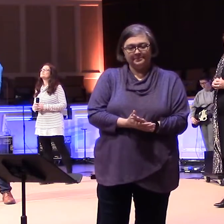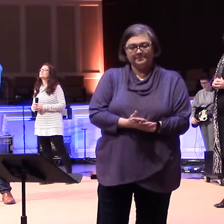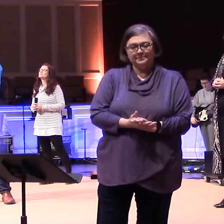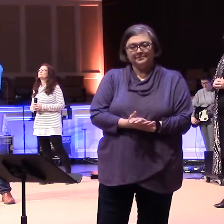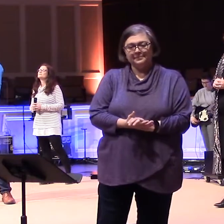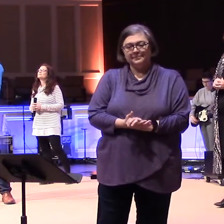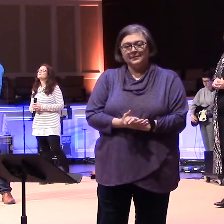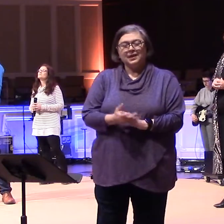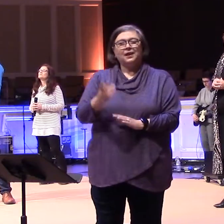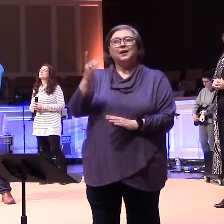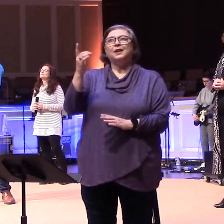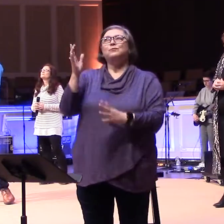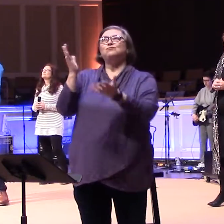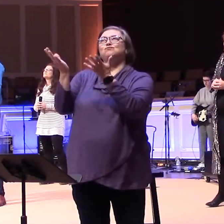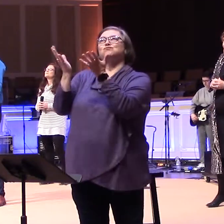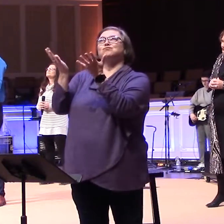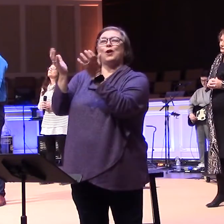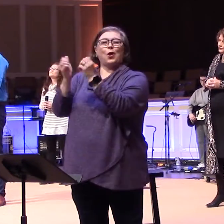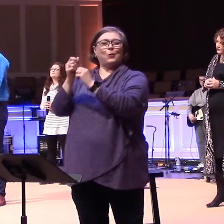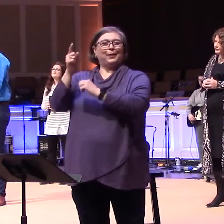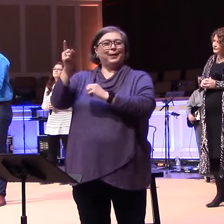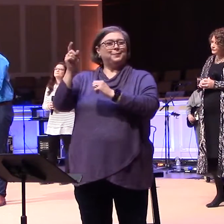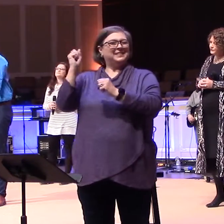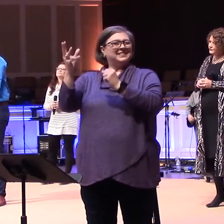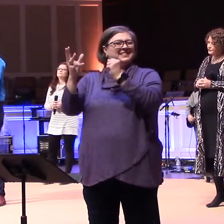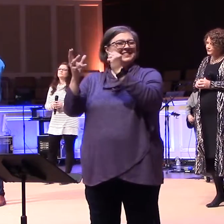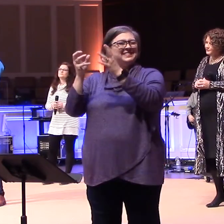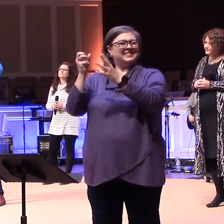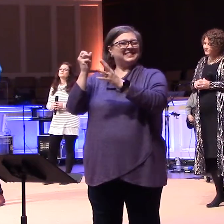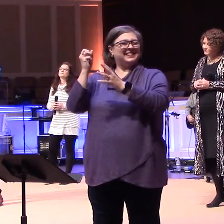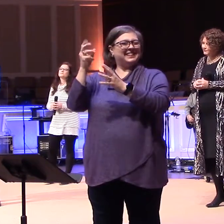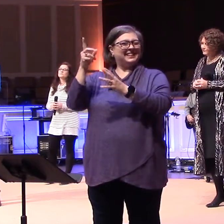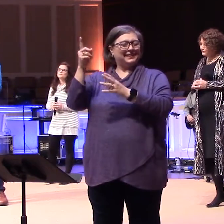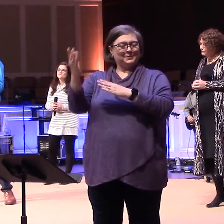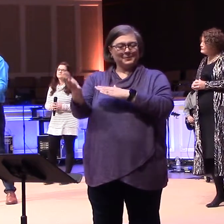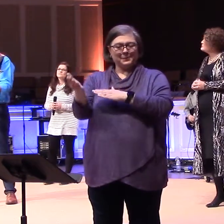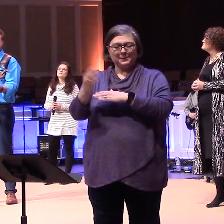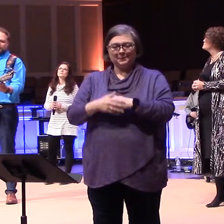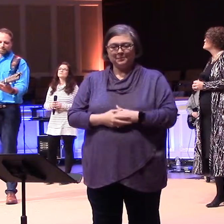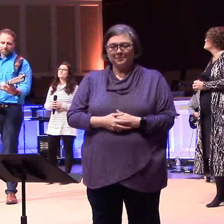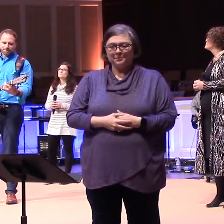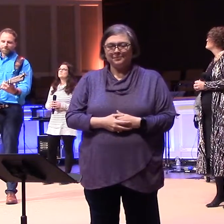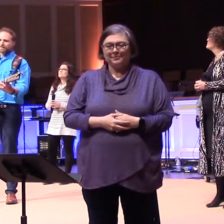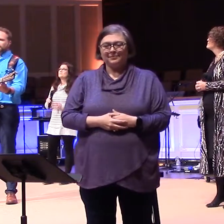You're still telling him, talk to him, sing to him this morning.